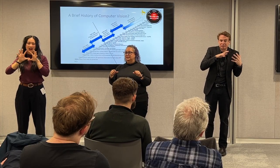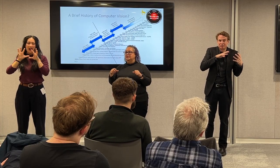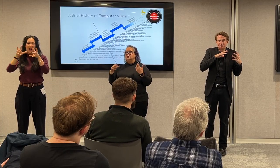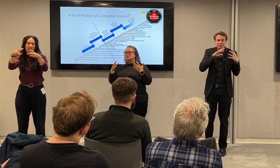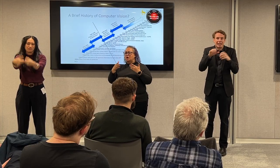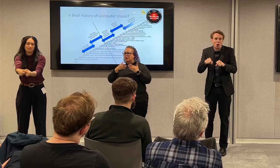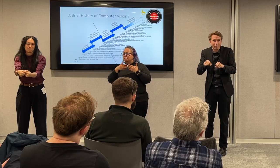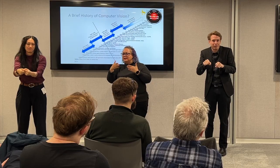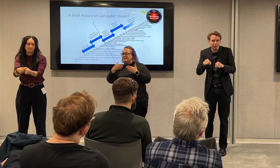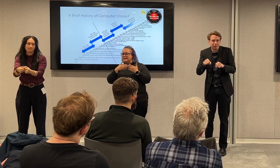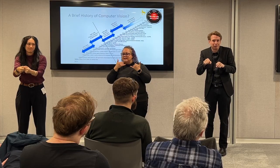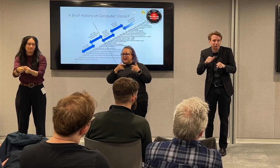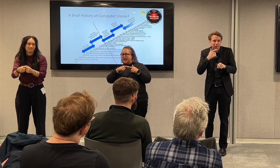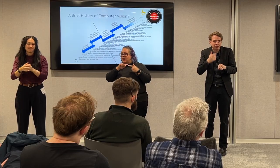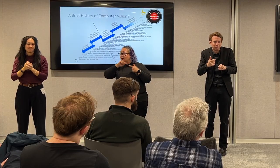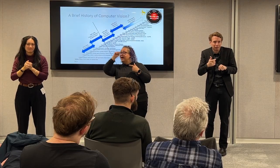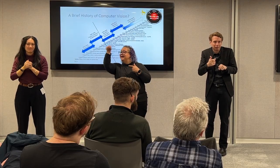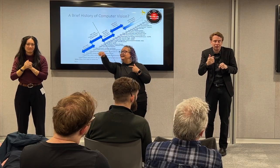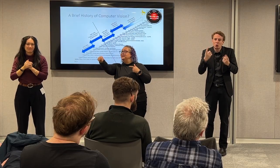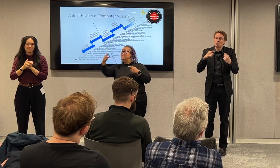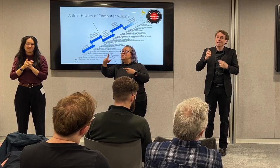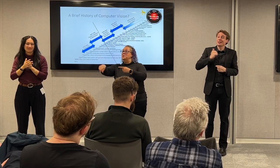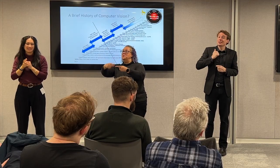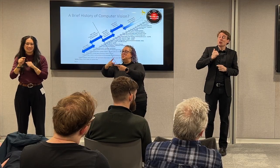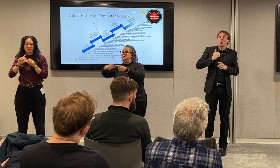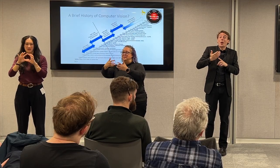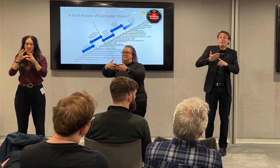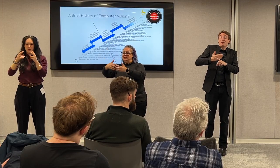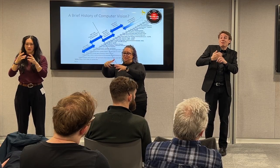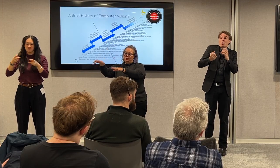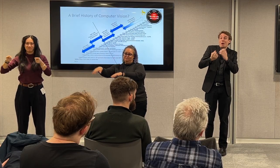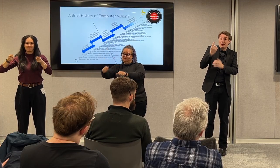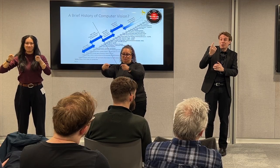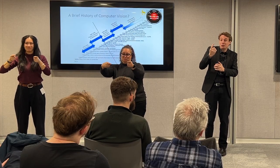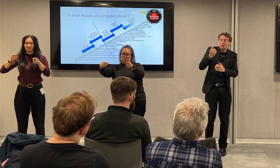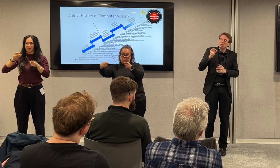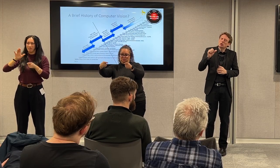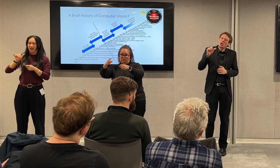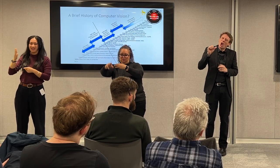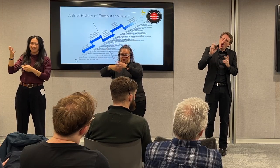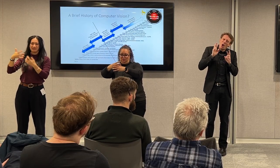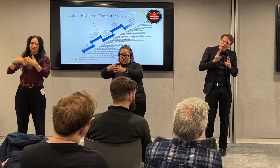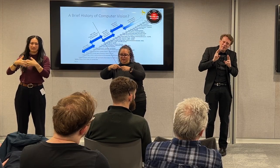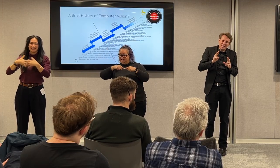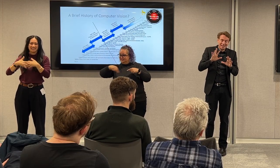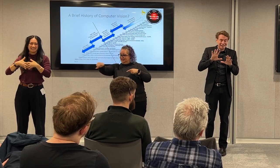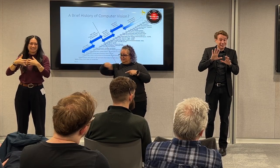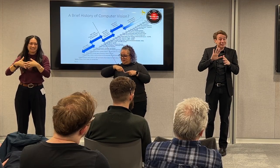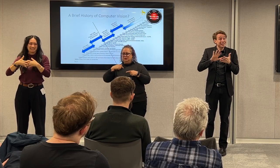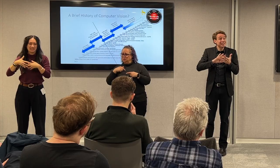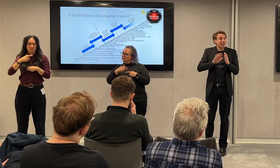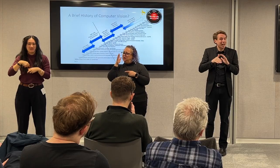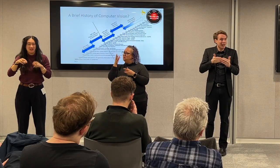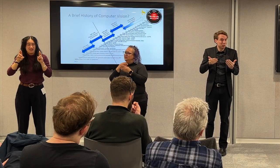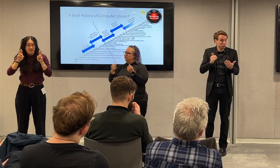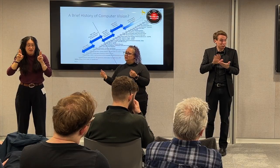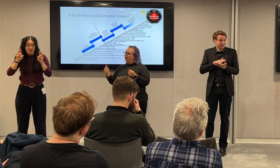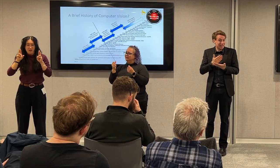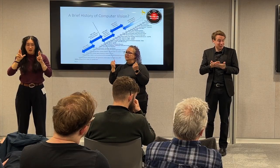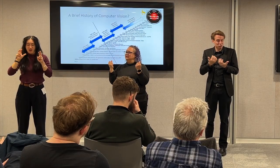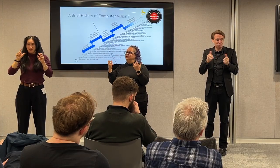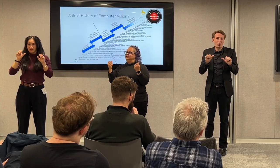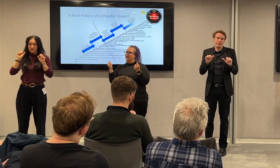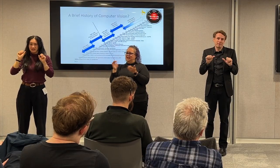now and the machines ruling the world, we will have solved sign language translation. Okay, so at least we've got an upper limit,